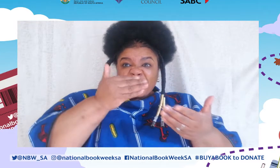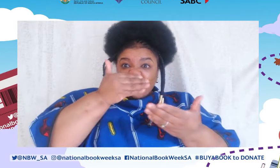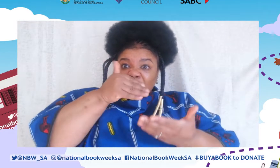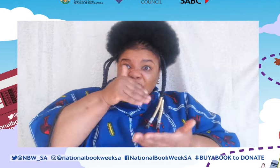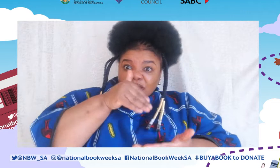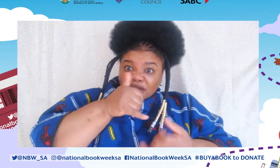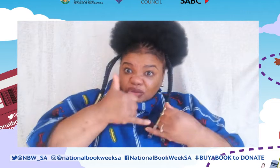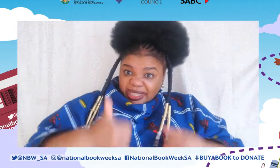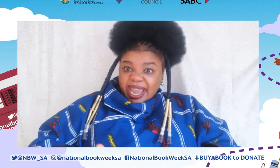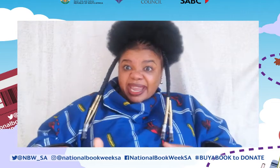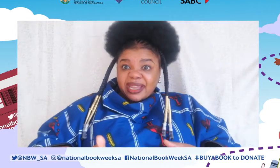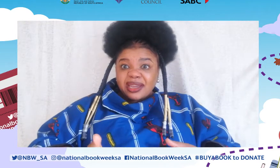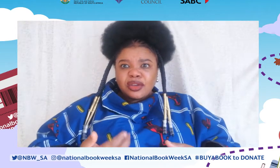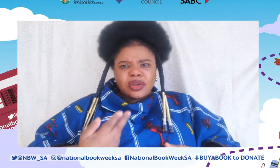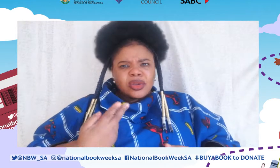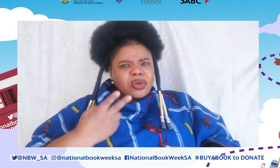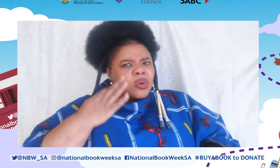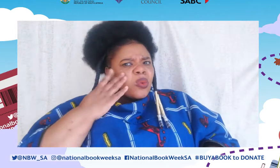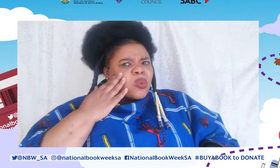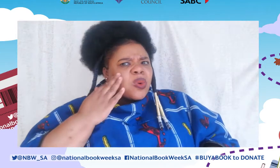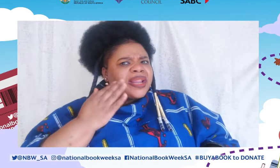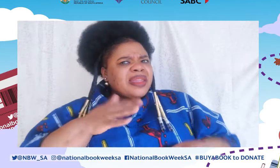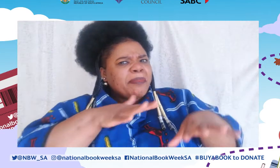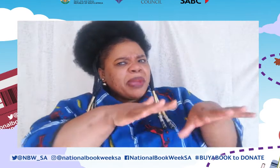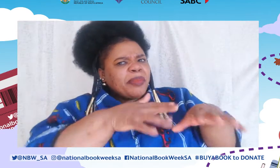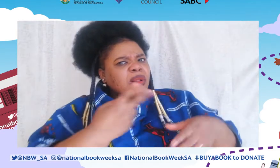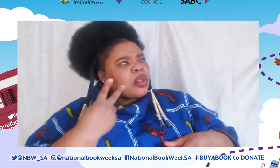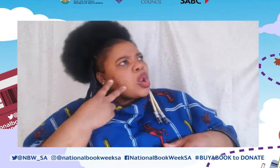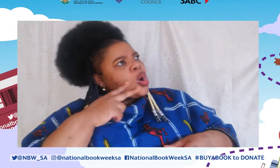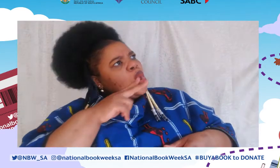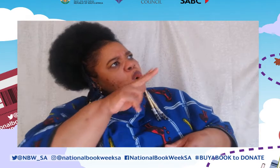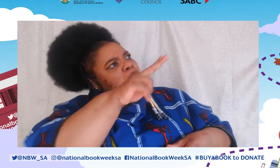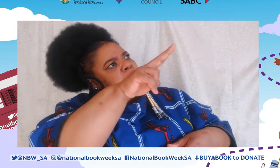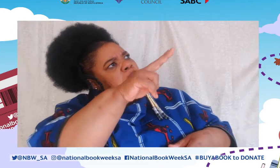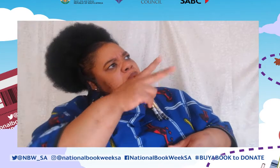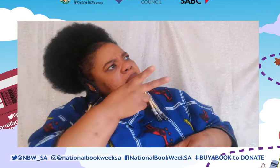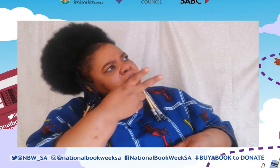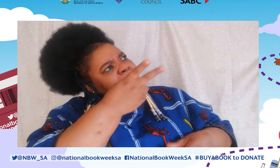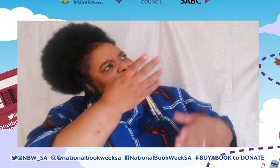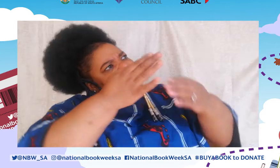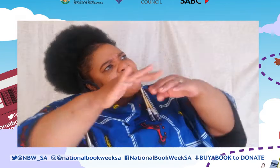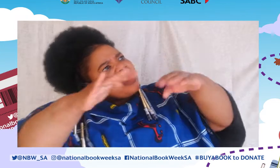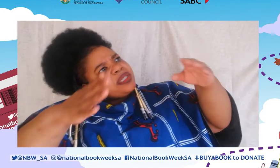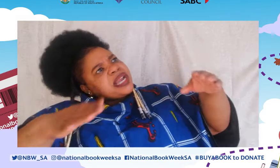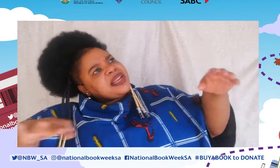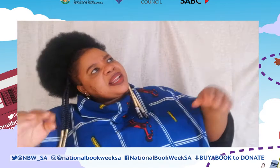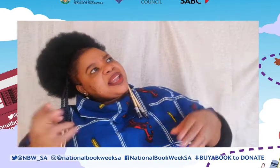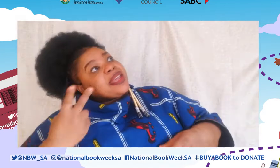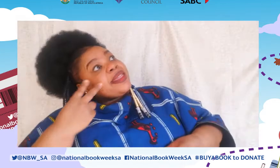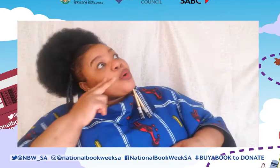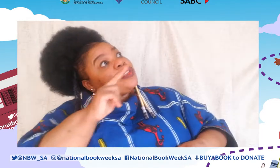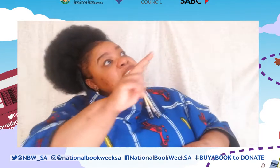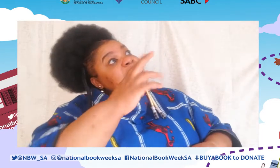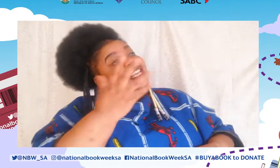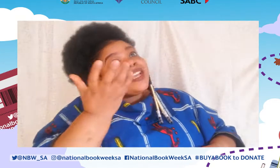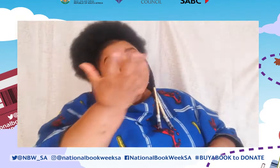starting from today, when the people look up in the mountain,